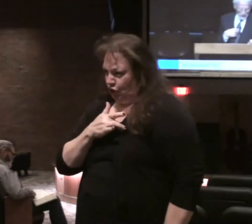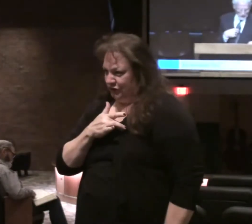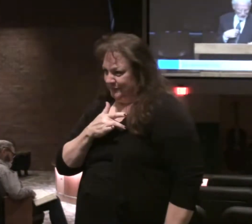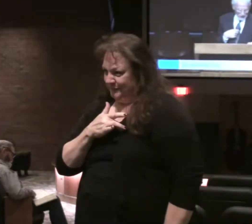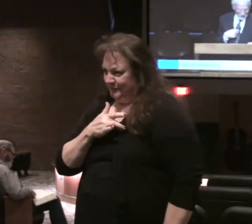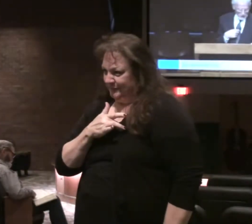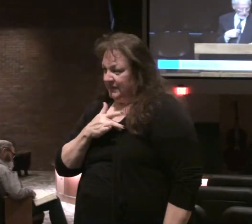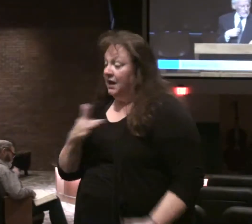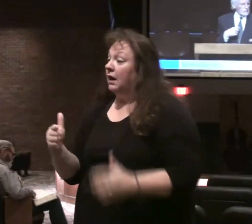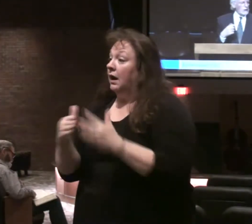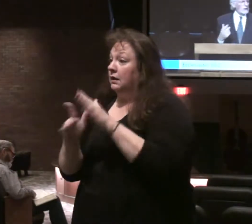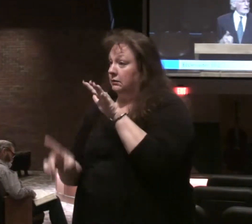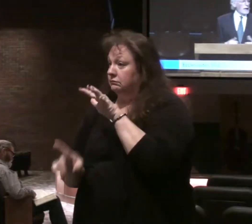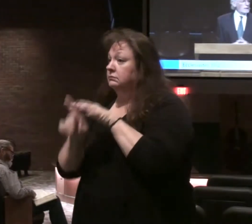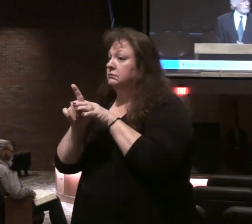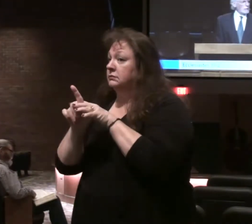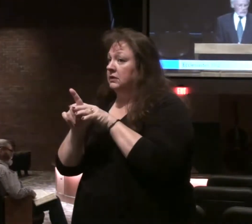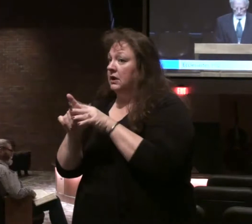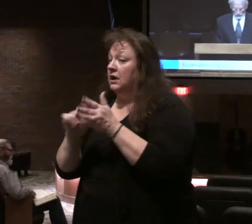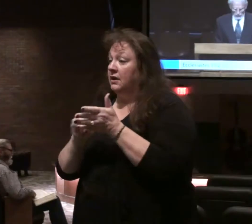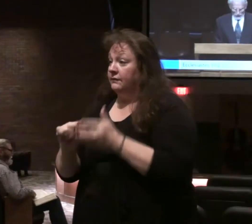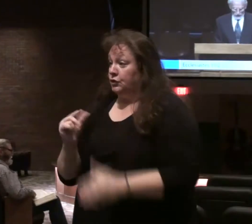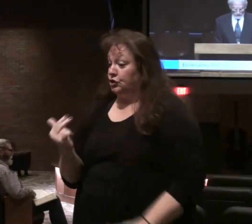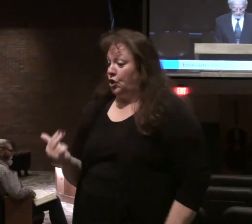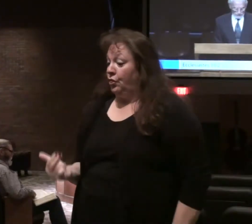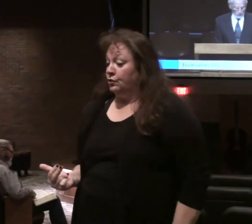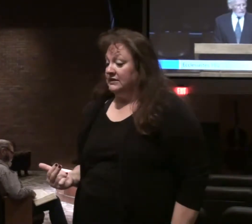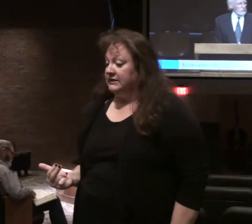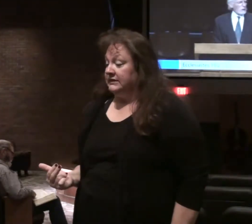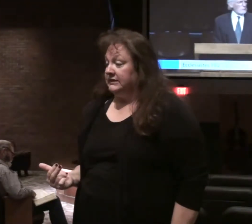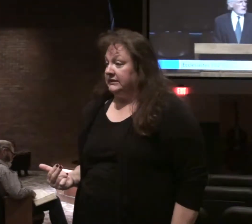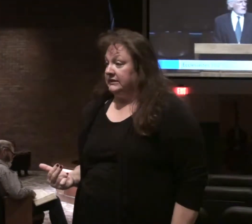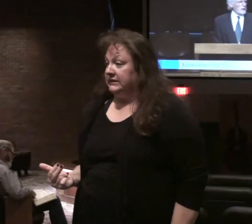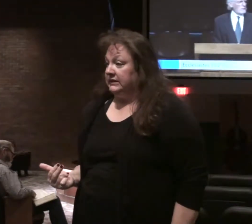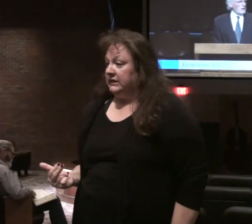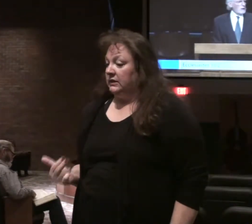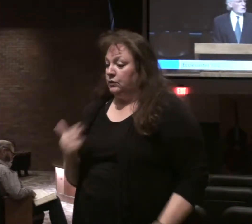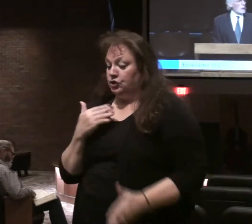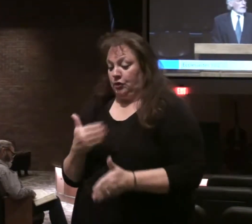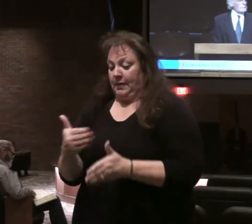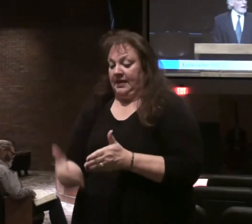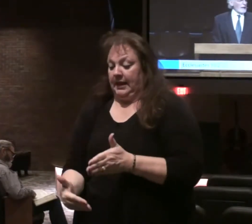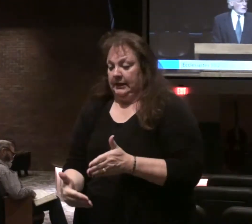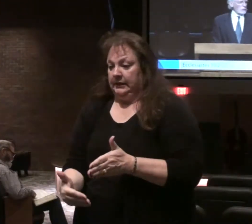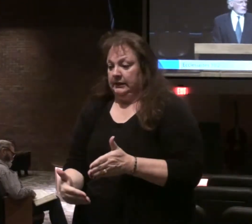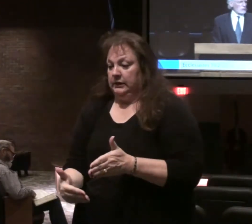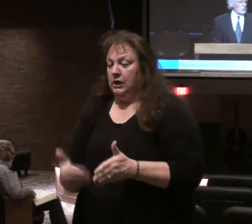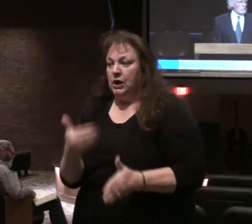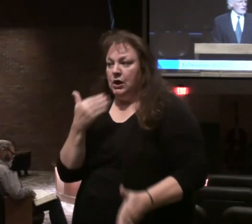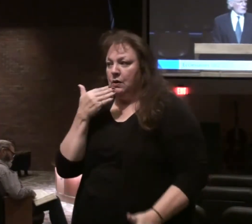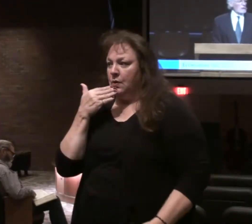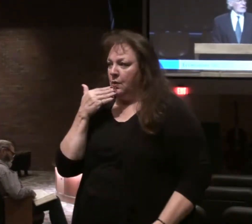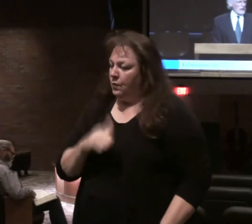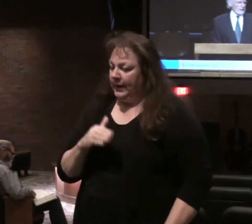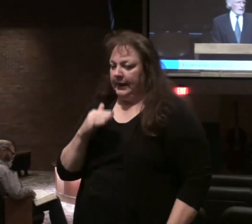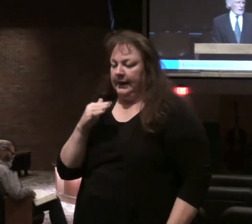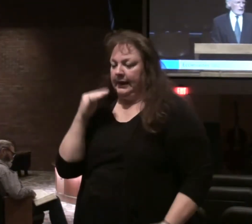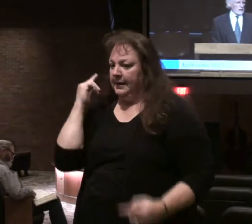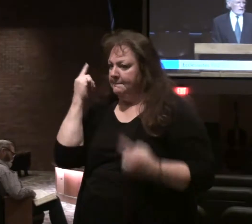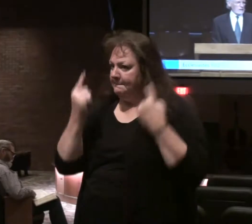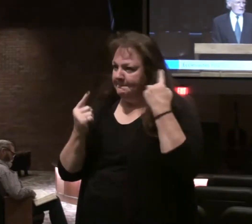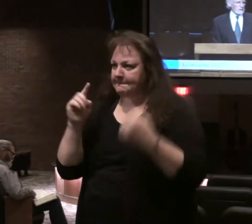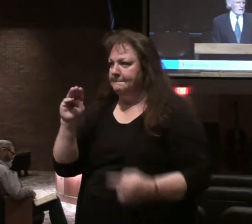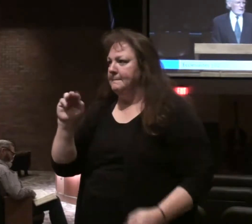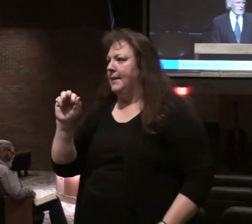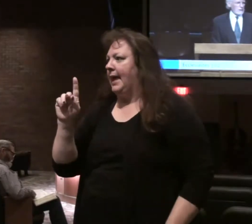out again because down in verse 13, we're going to talk about the end of it is wicked madness. We're back to insanity